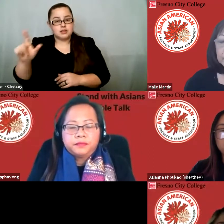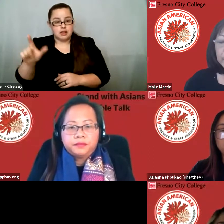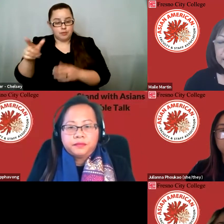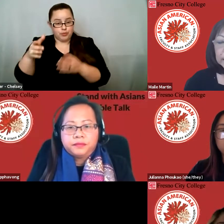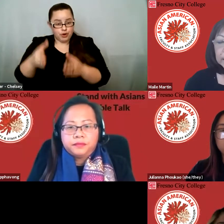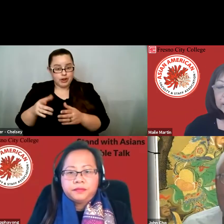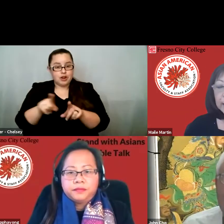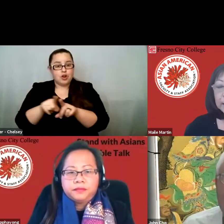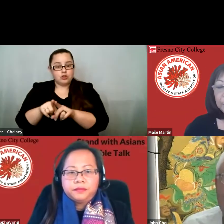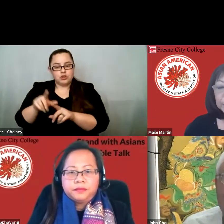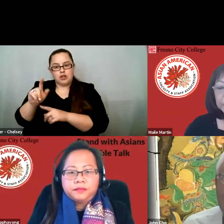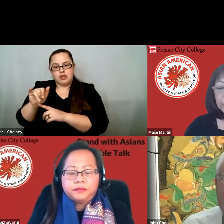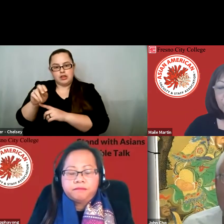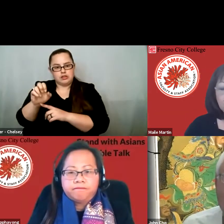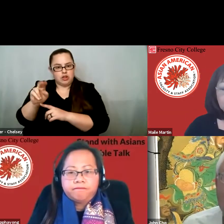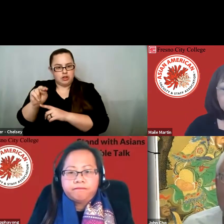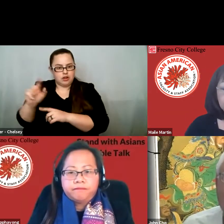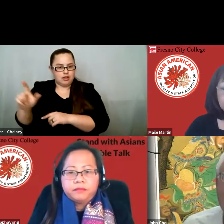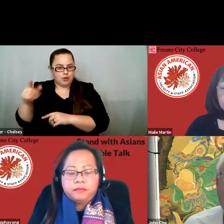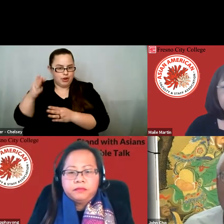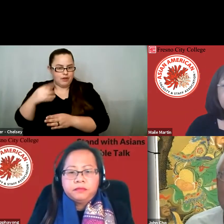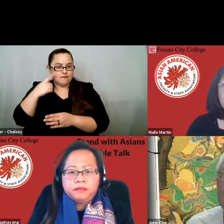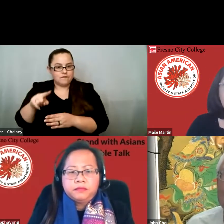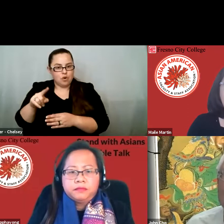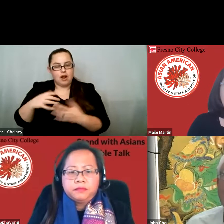health sciences at Fresno City College.